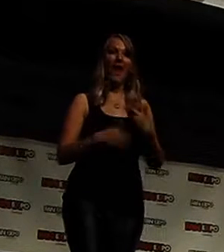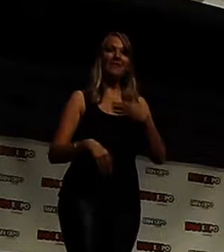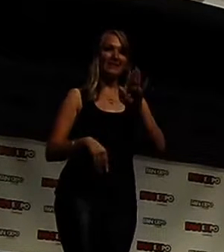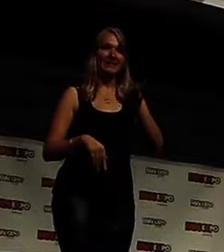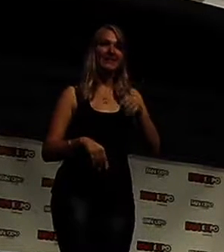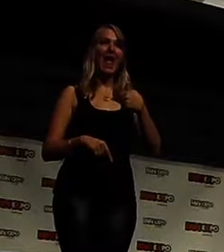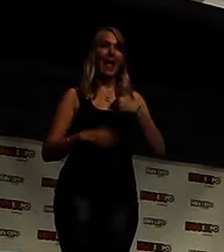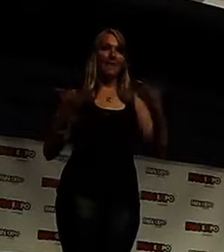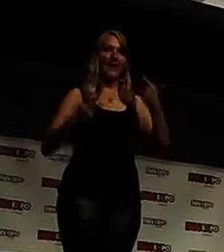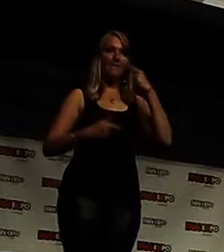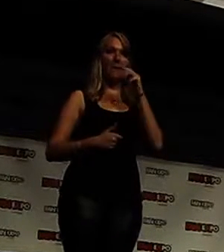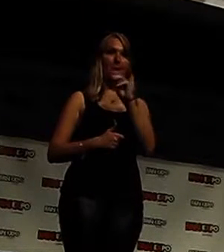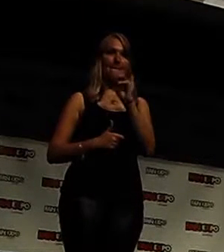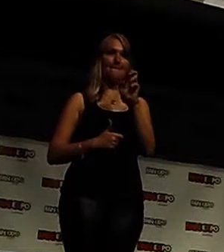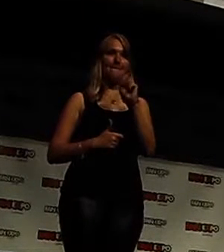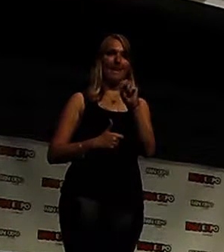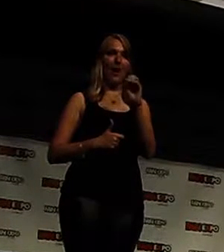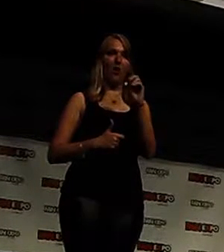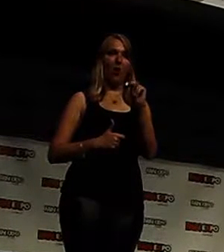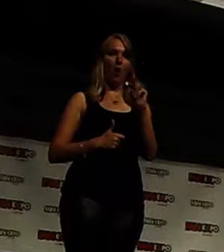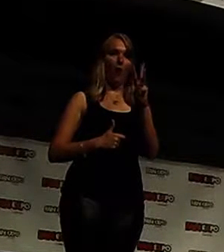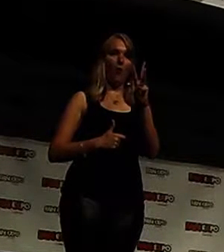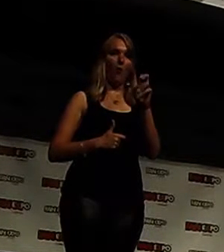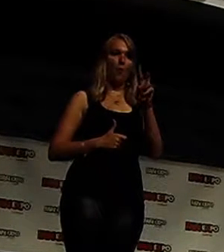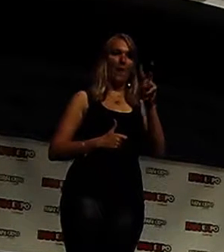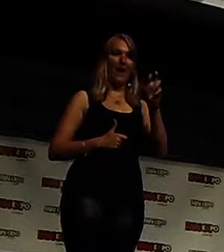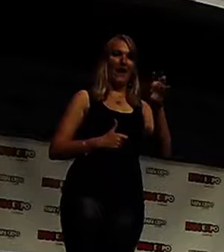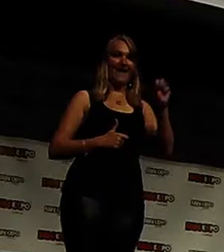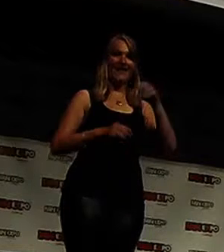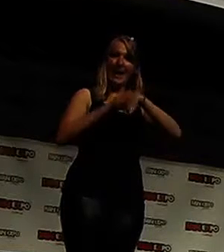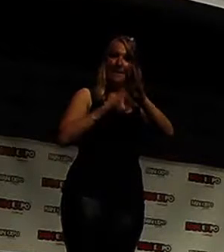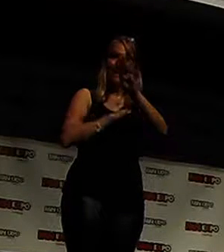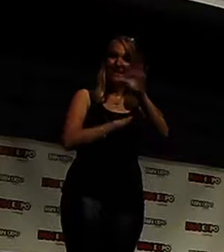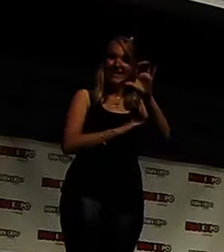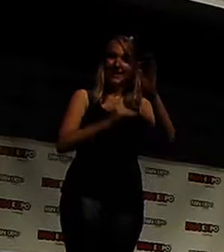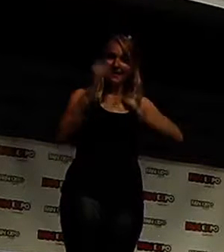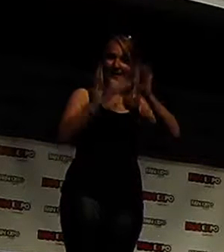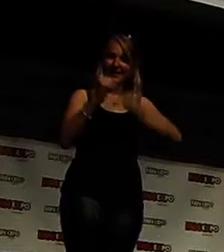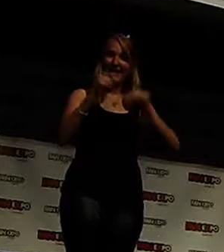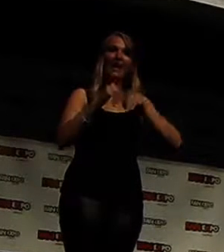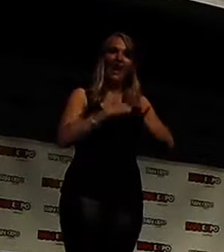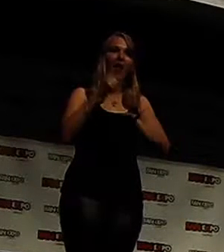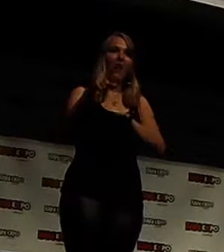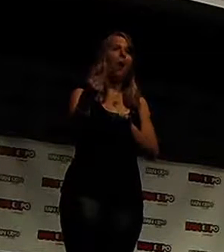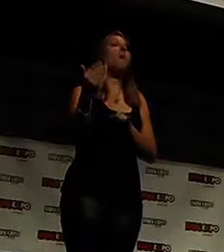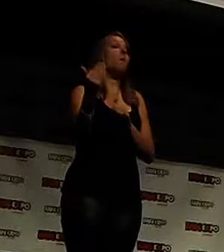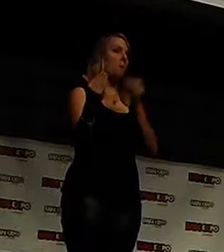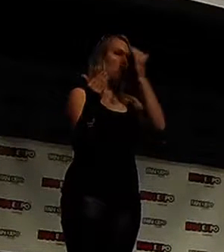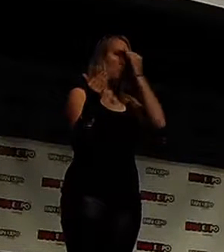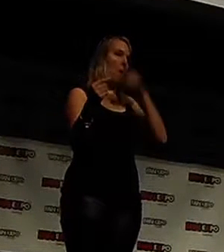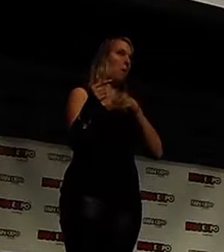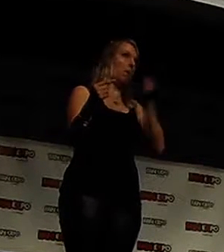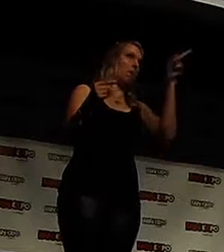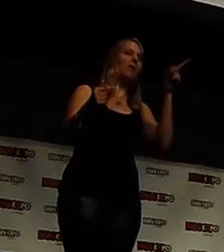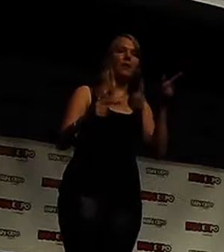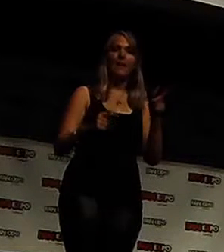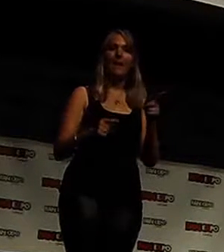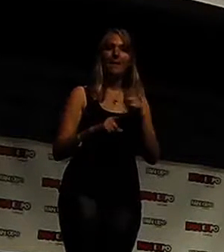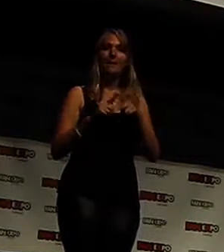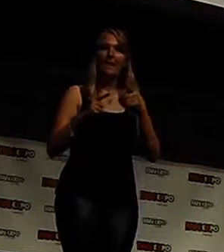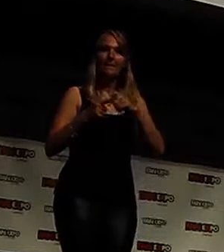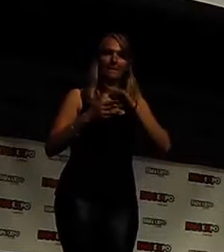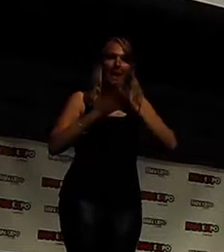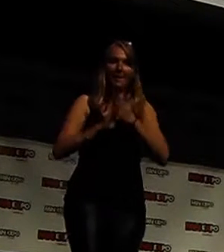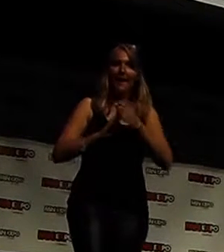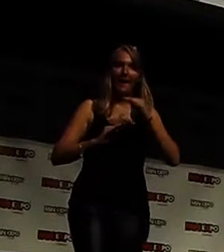Waves. At the BBC? At the BBC, yeah. But you kind of get caught into a big web of lies, because then I was going off